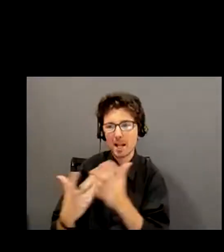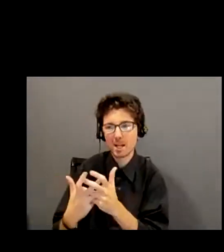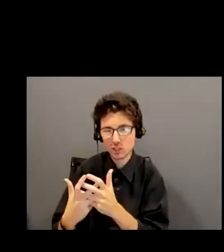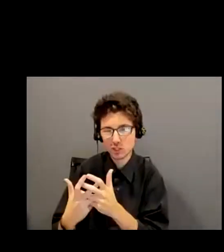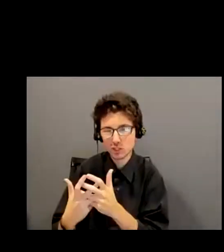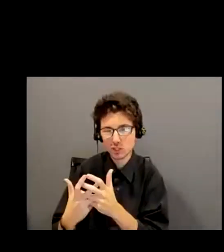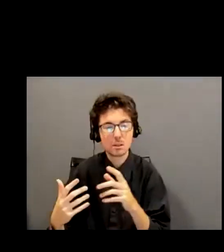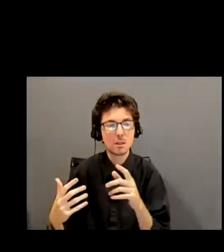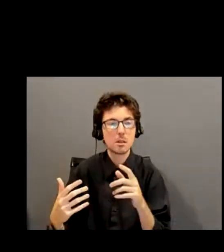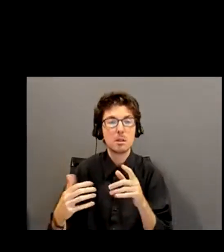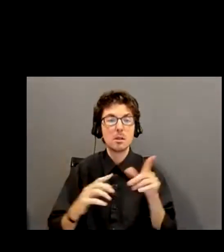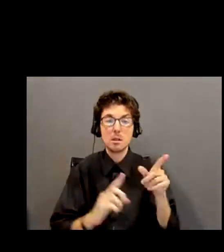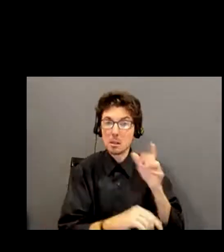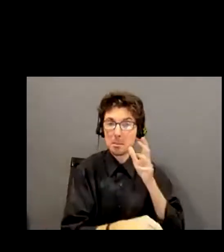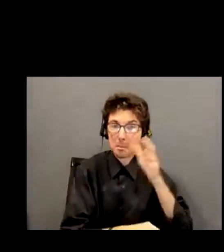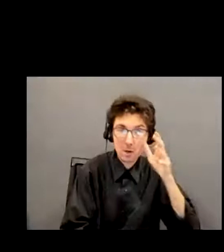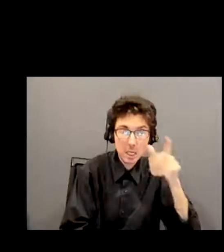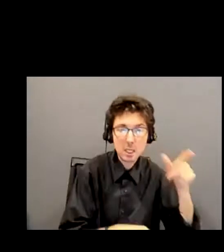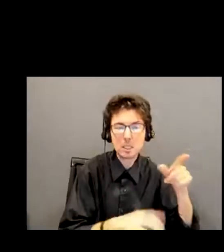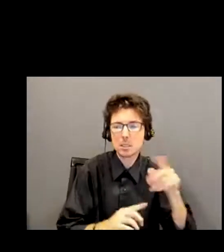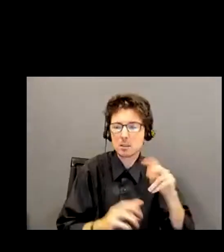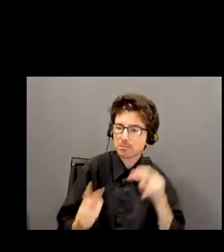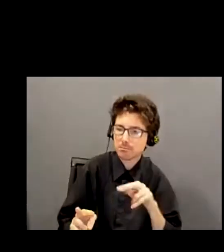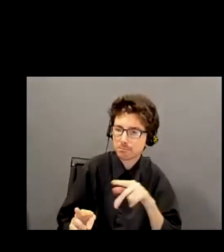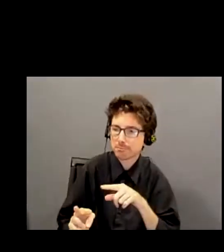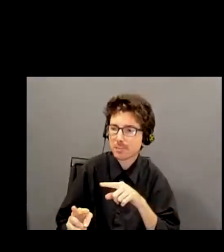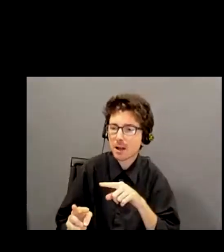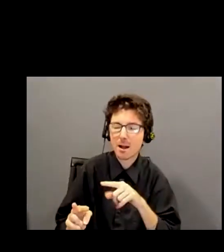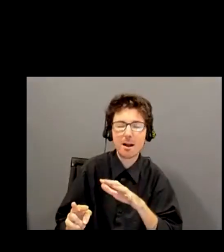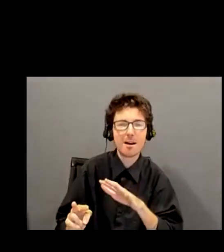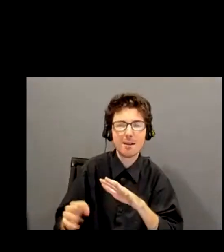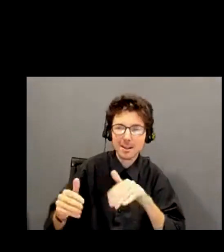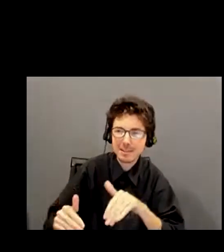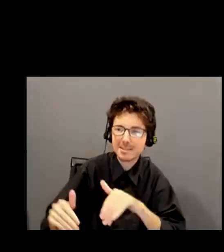weekend where they know their kids are loved and taken care of